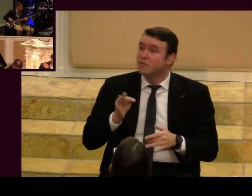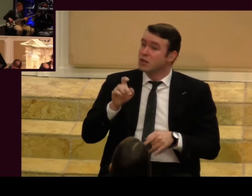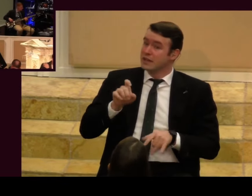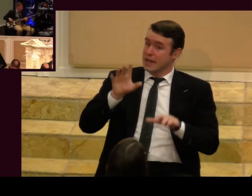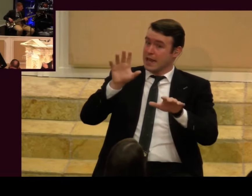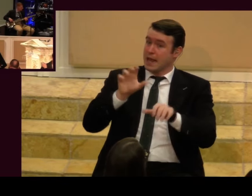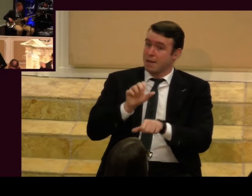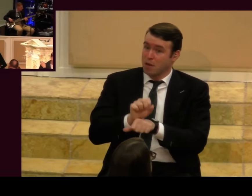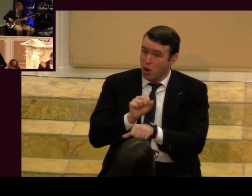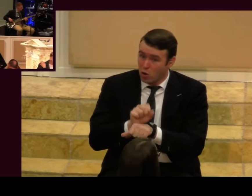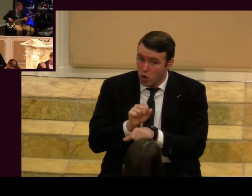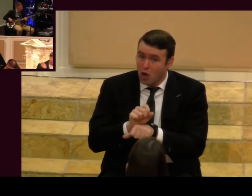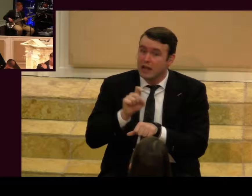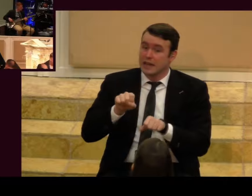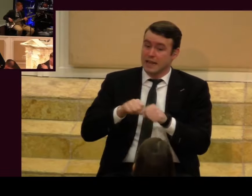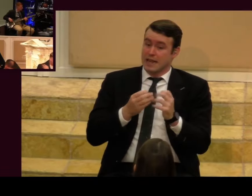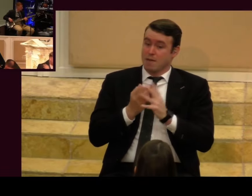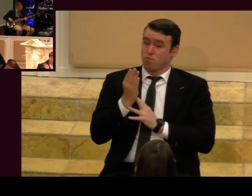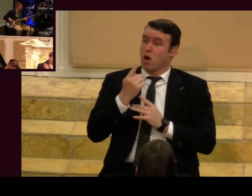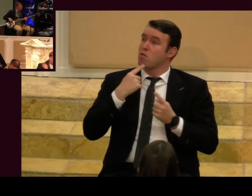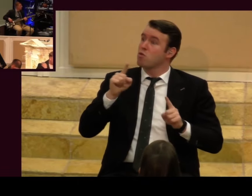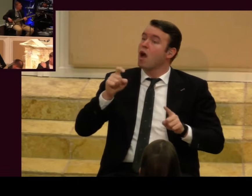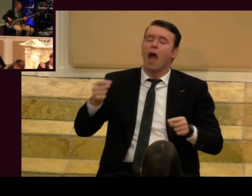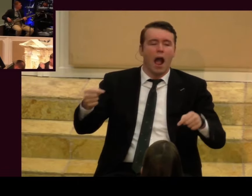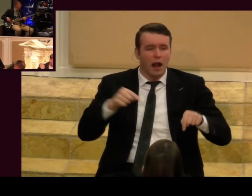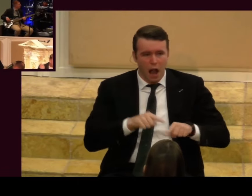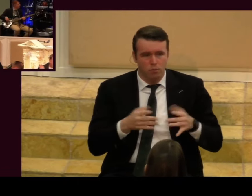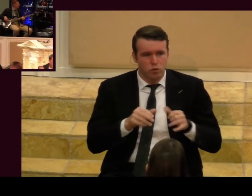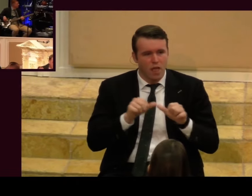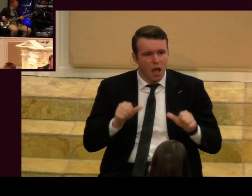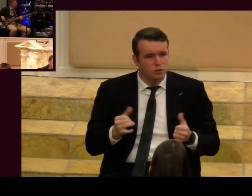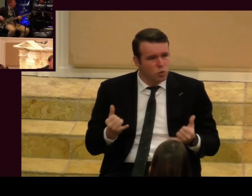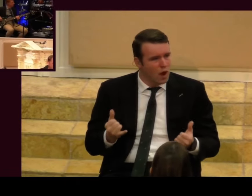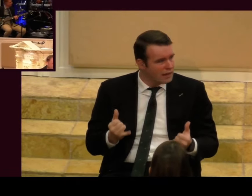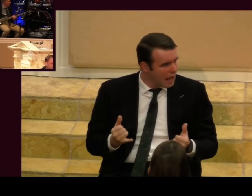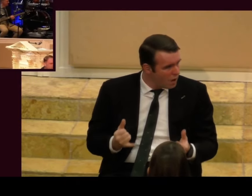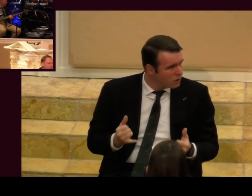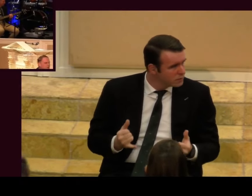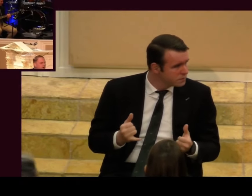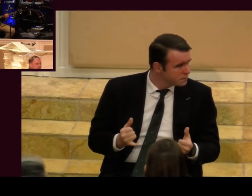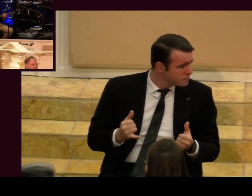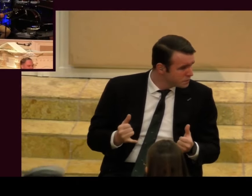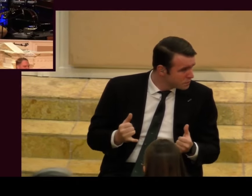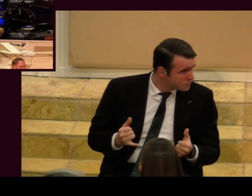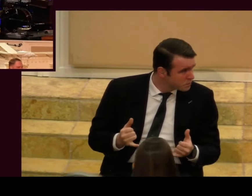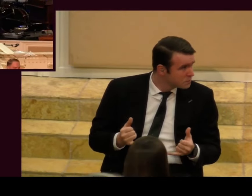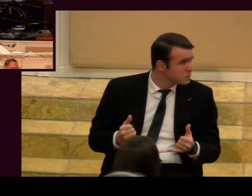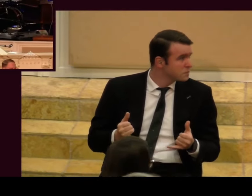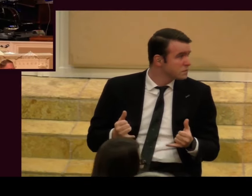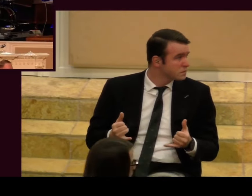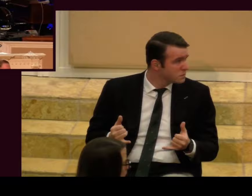Come on, if you need a miracle, if you need a breakthrough, I want you to come down to this altar right now.